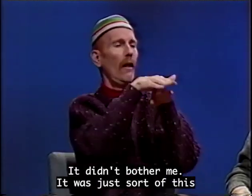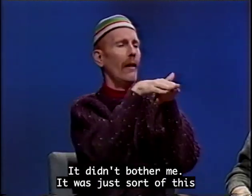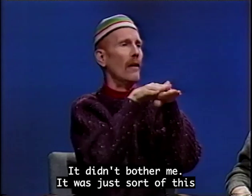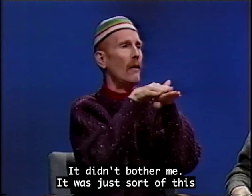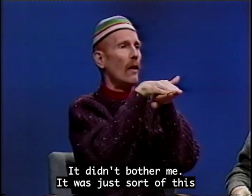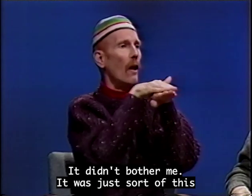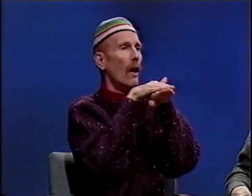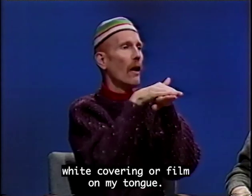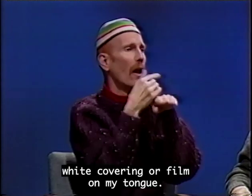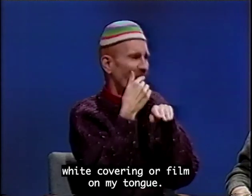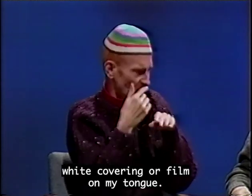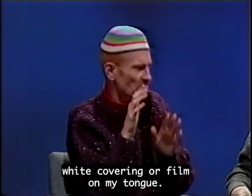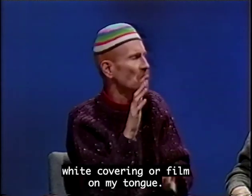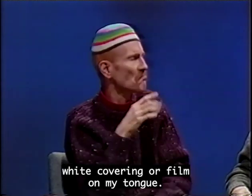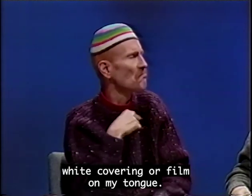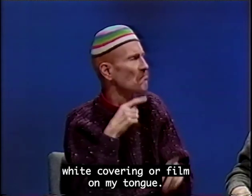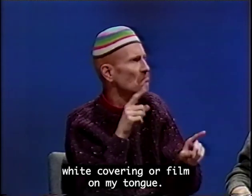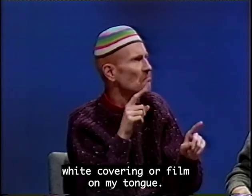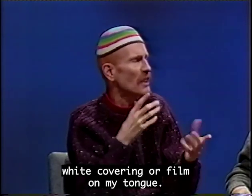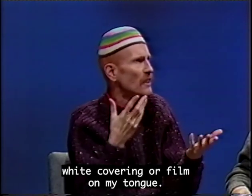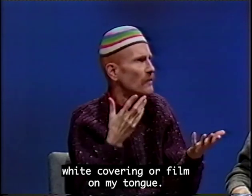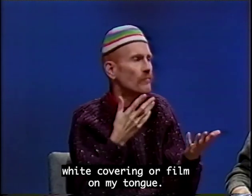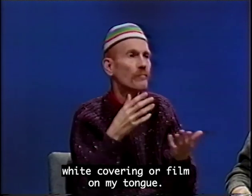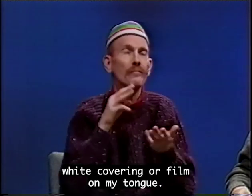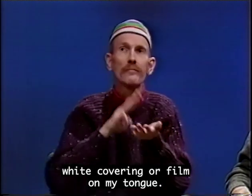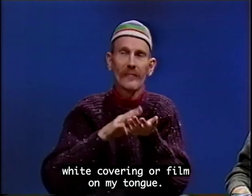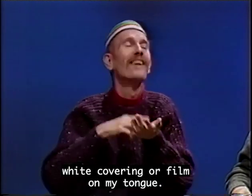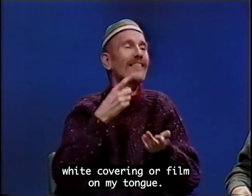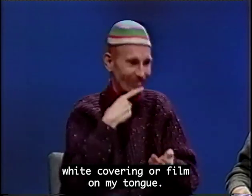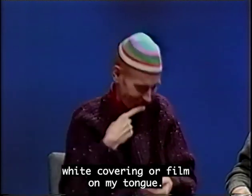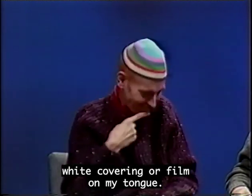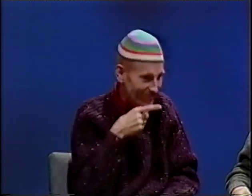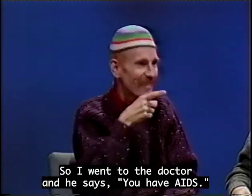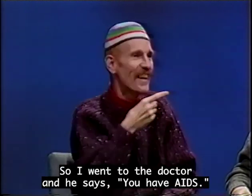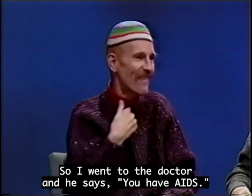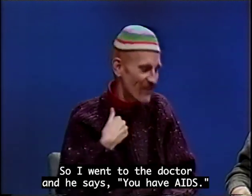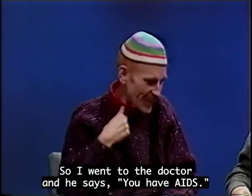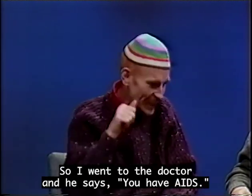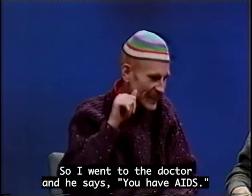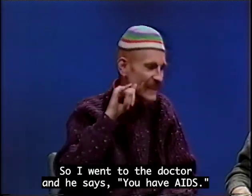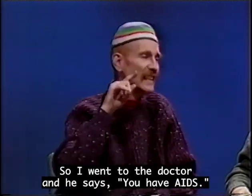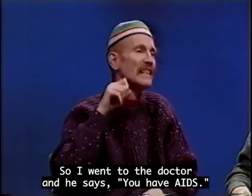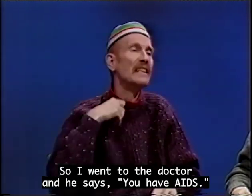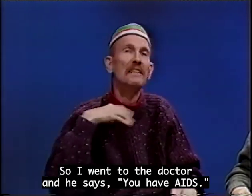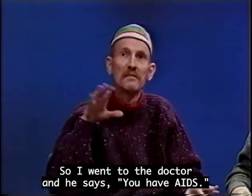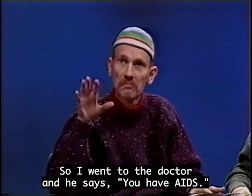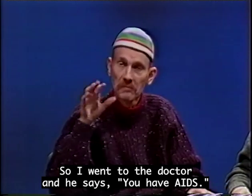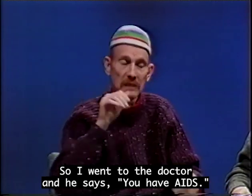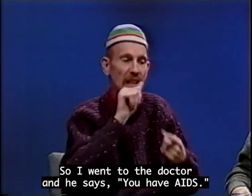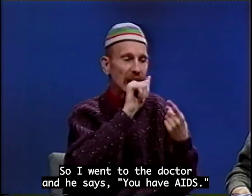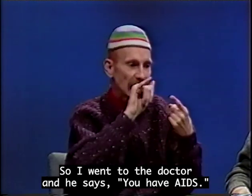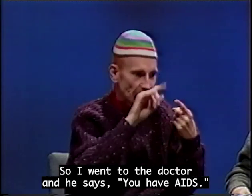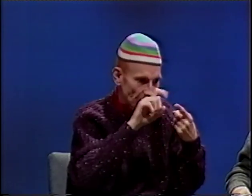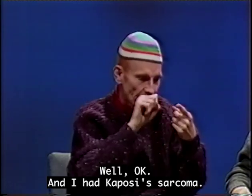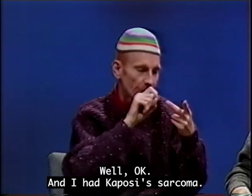bother me. It was just sort of this white covering or film on my tongue. So I went to the doctor and he says, you have AIDS. Oh,